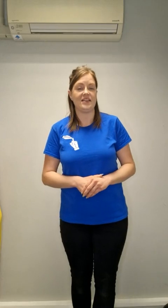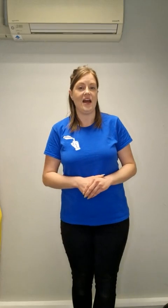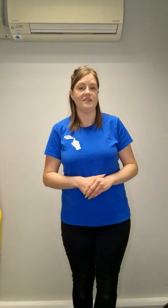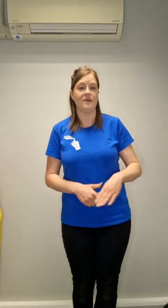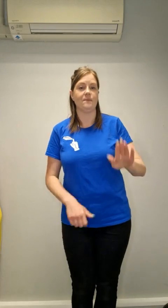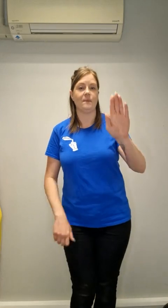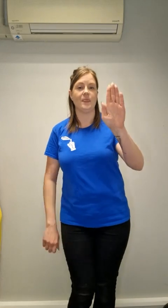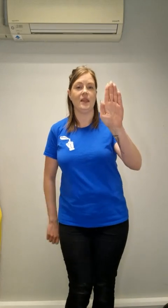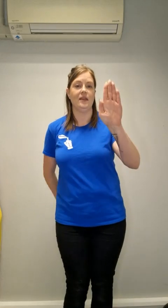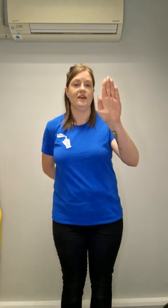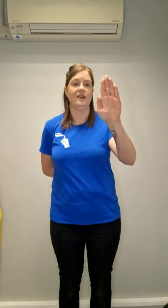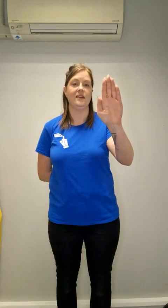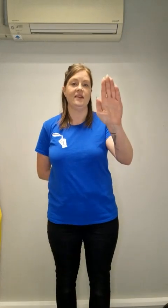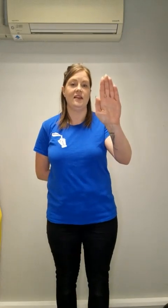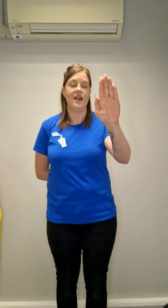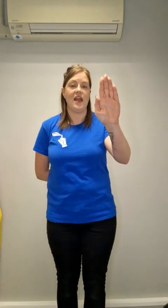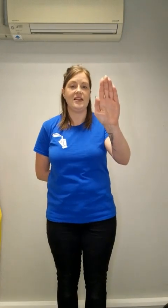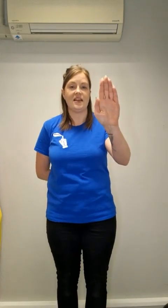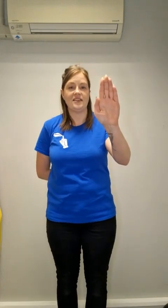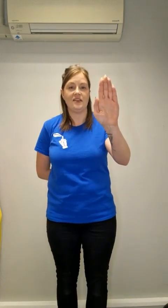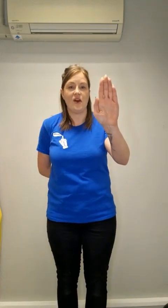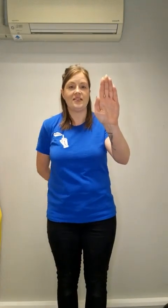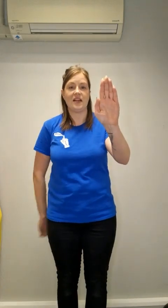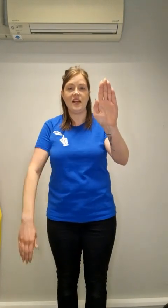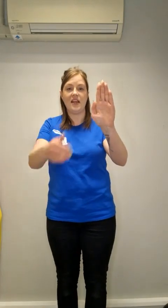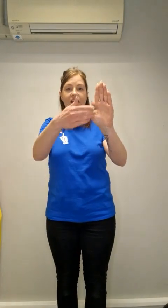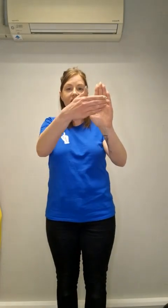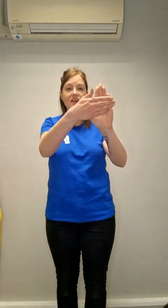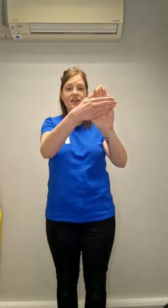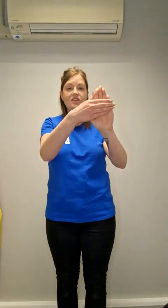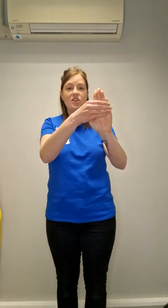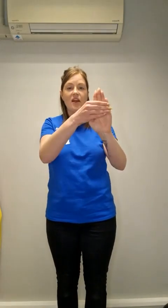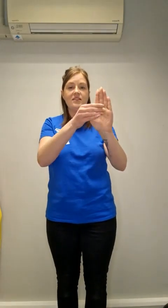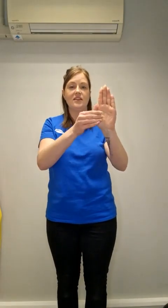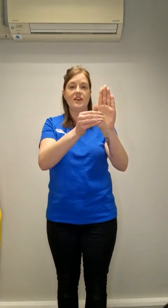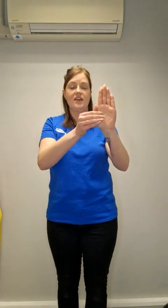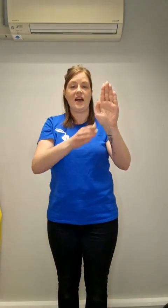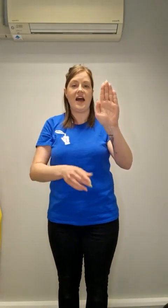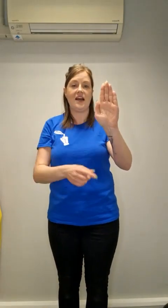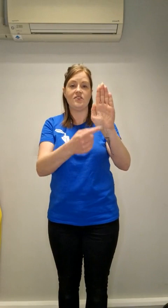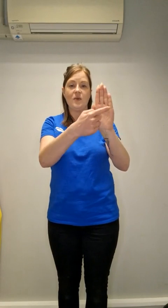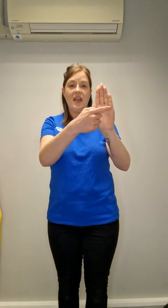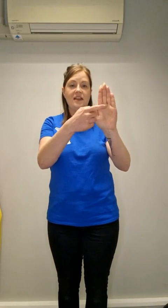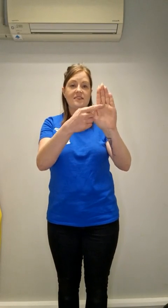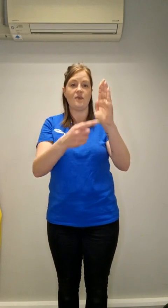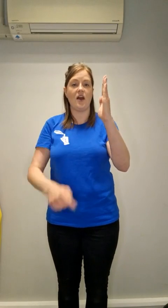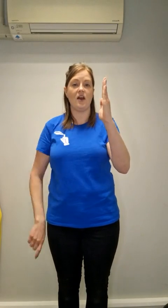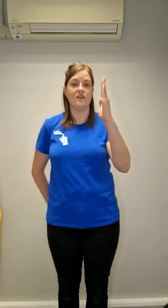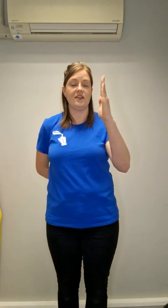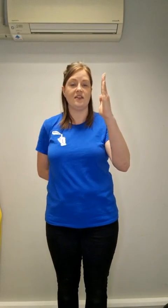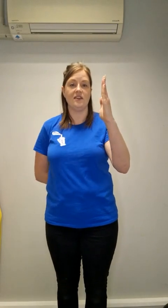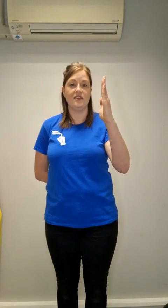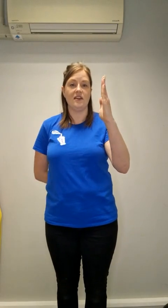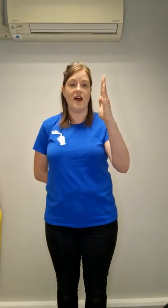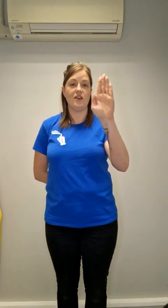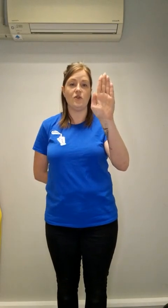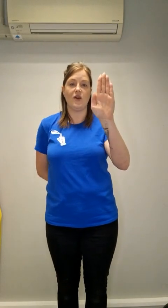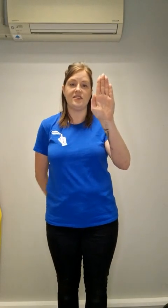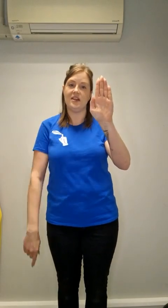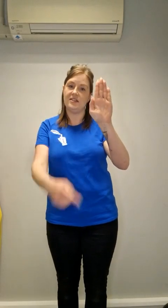hand. It is a nice, clear, tight hand, no kinks, no curves. You can't see any